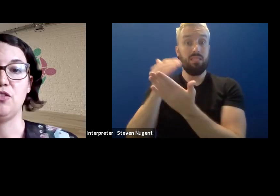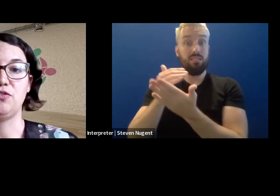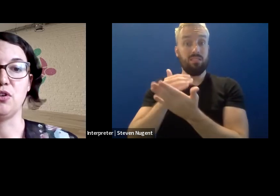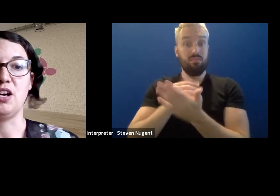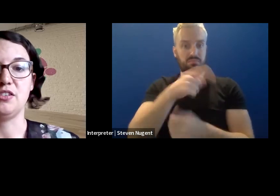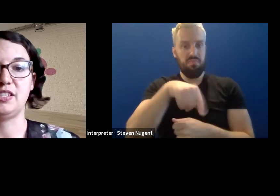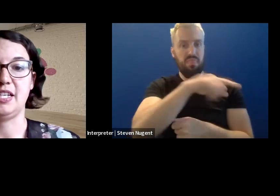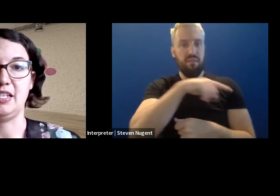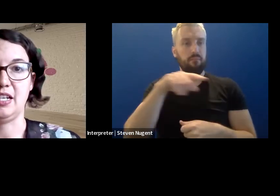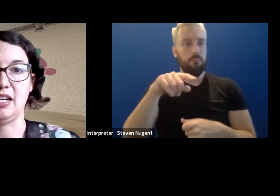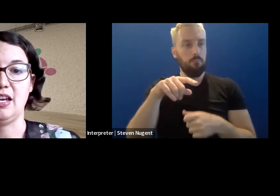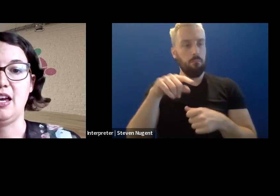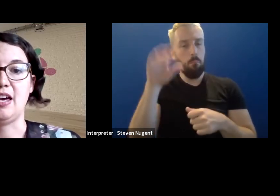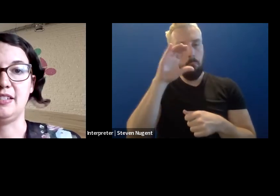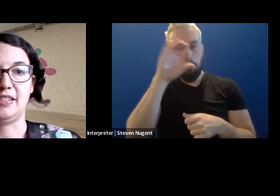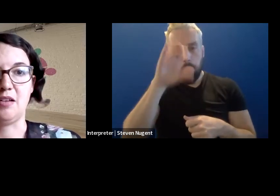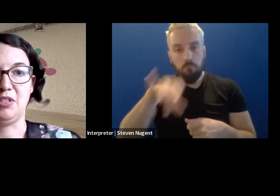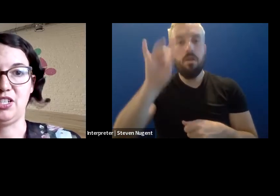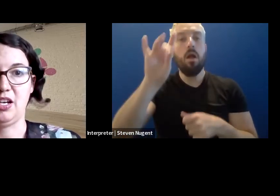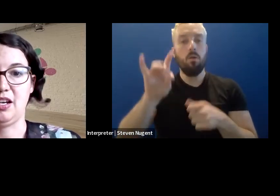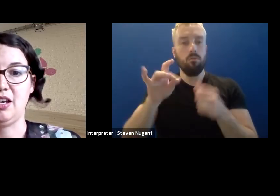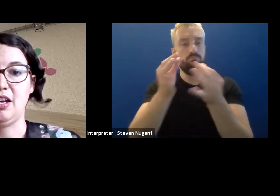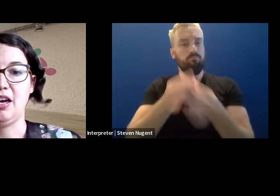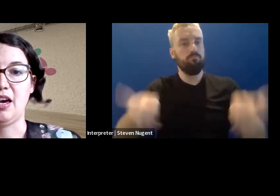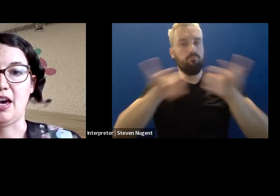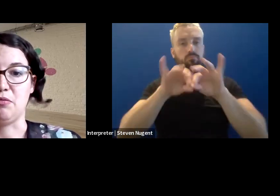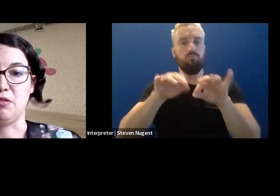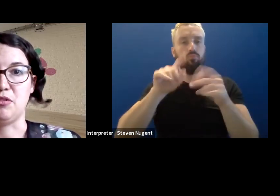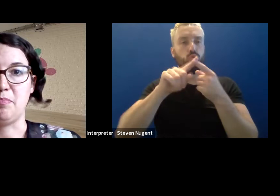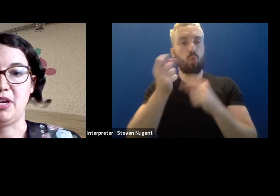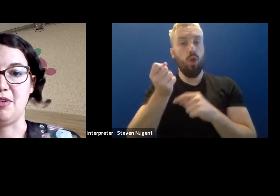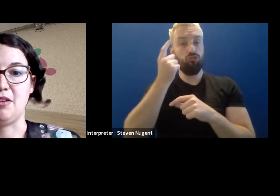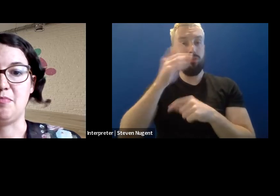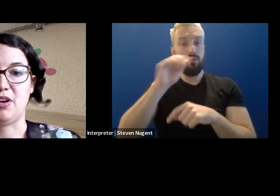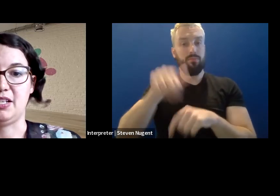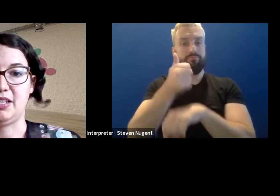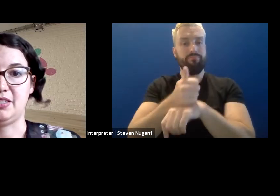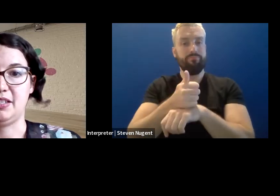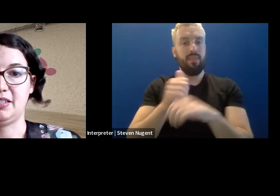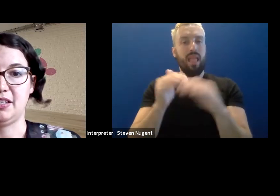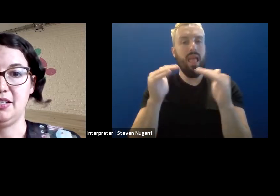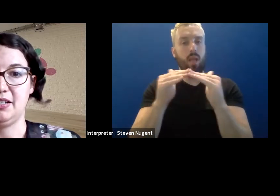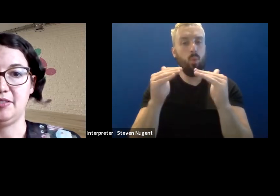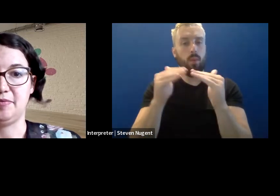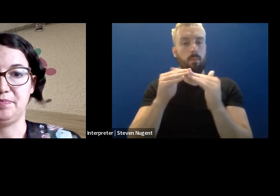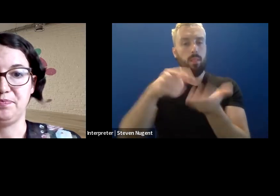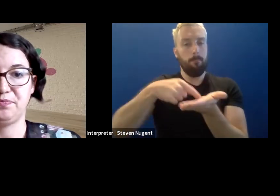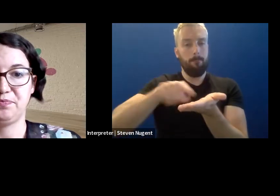considerations for understanding and establishing equitable payment processes.